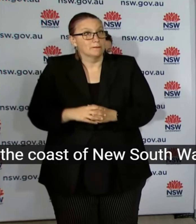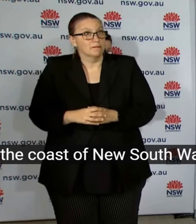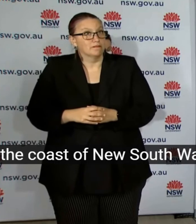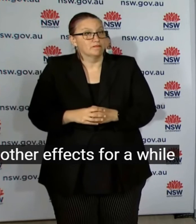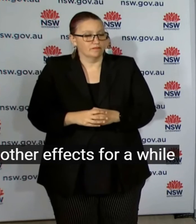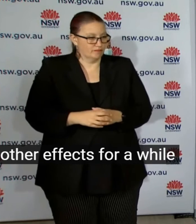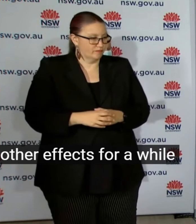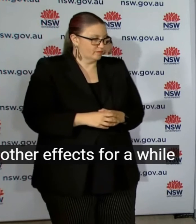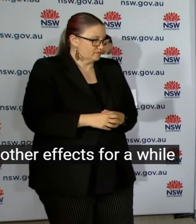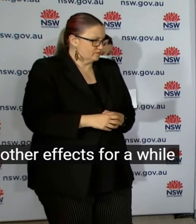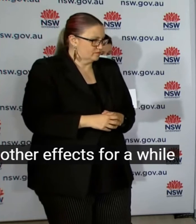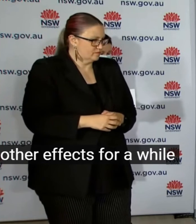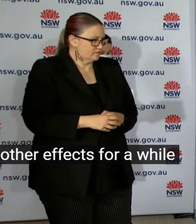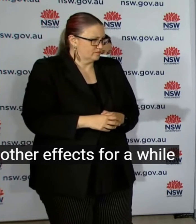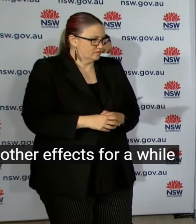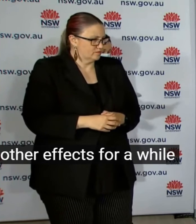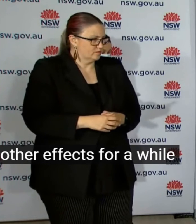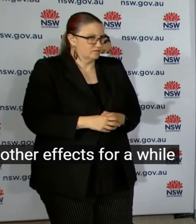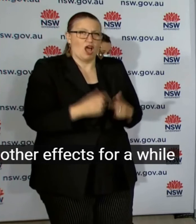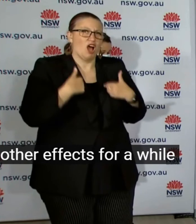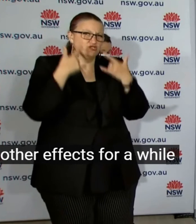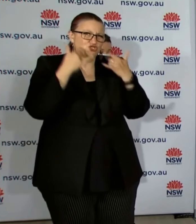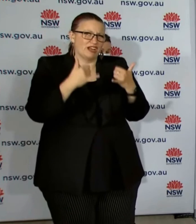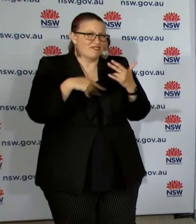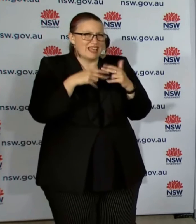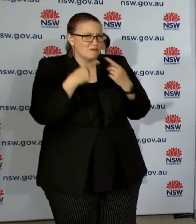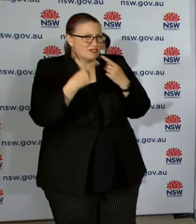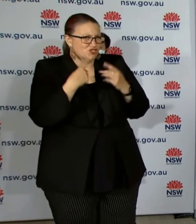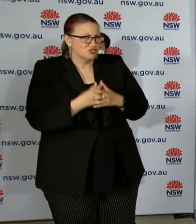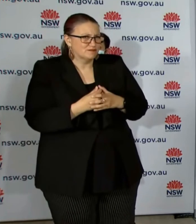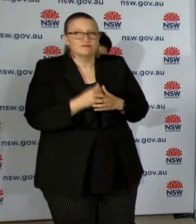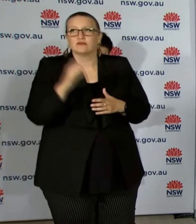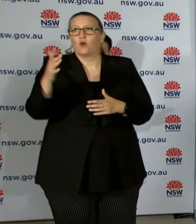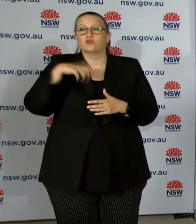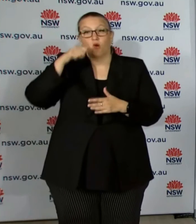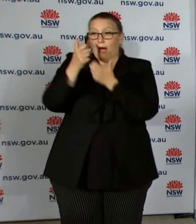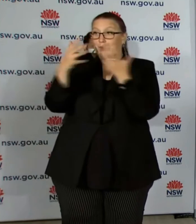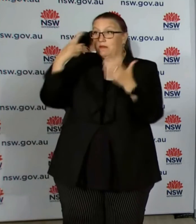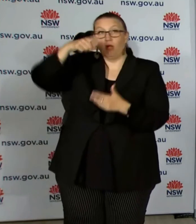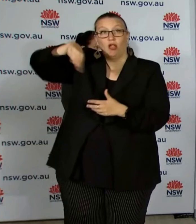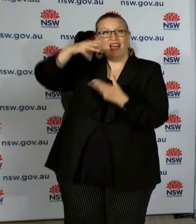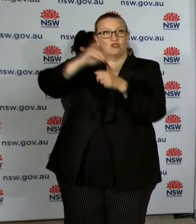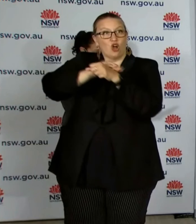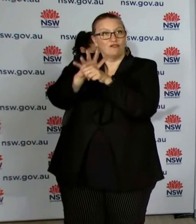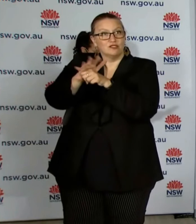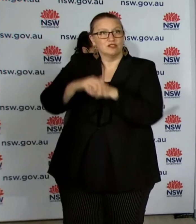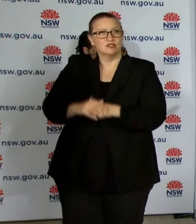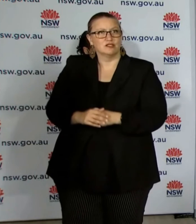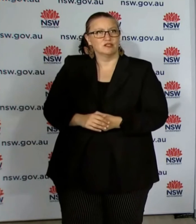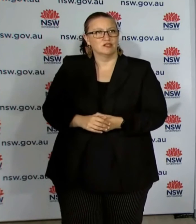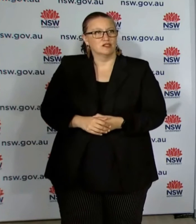whether Dr. Gale. I'll ask Dr. Gale. Just if we have any update on the cases or the condition of the crew? I think I was